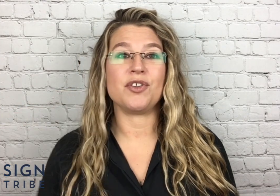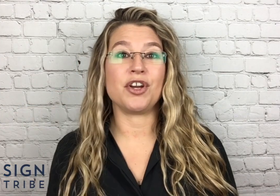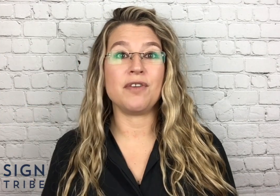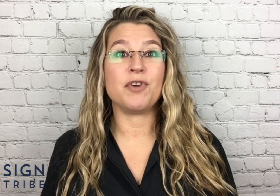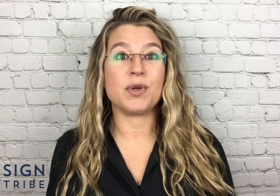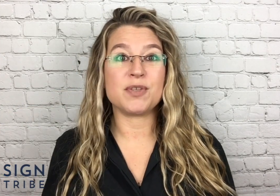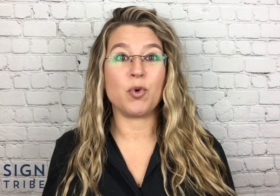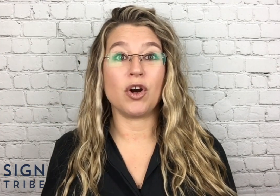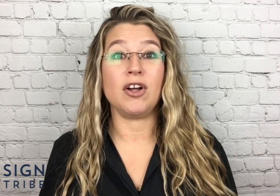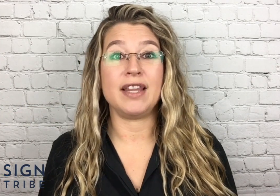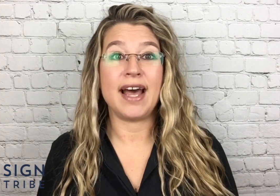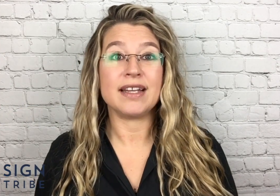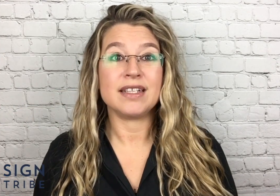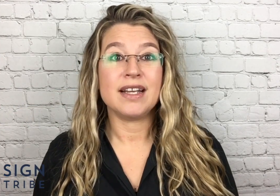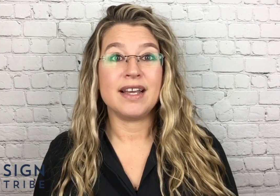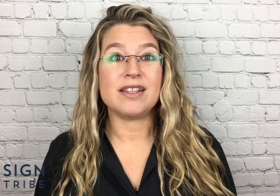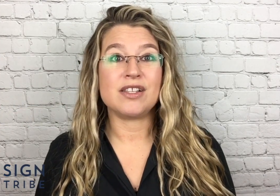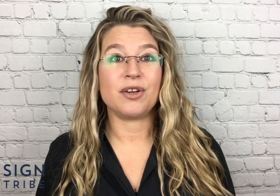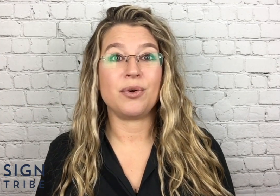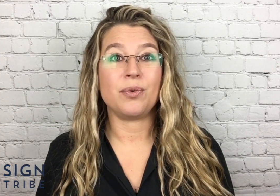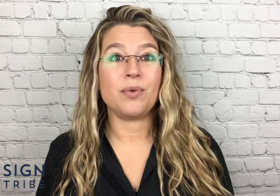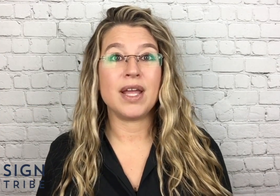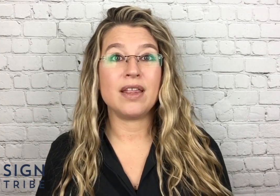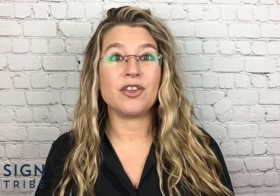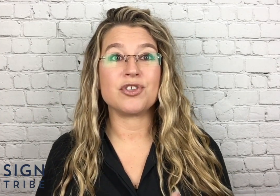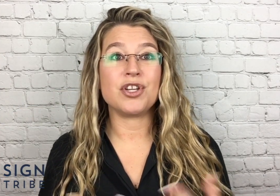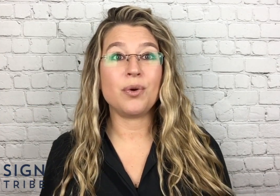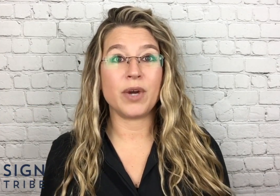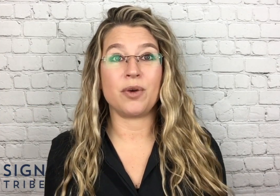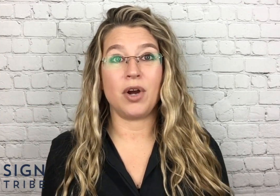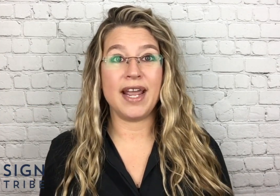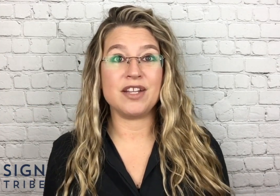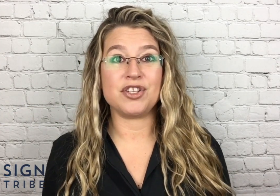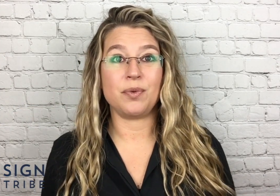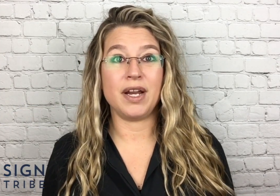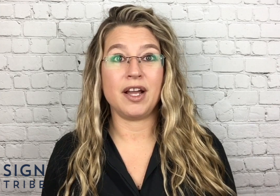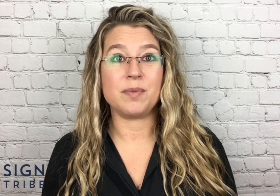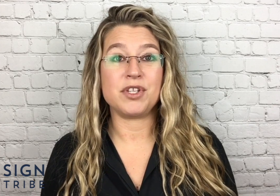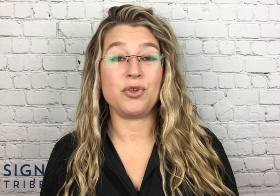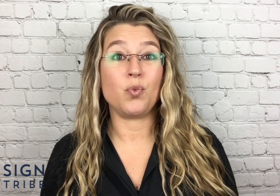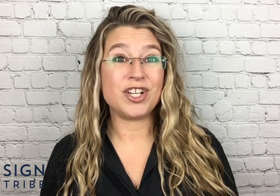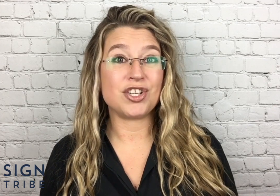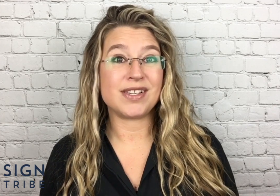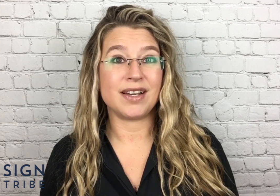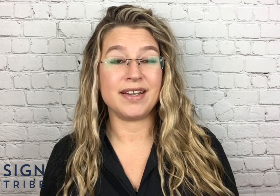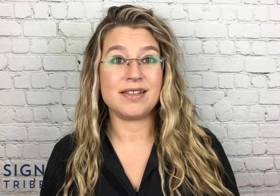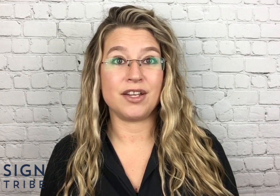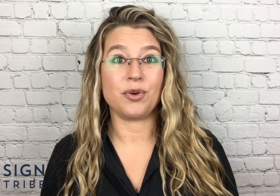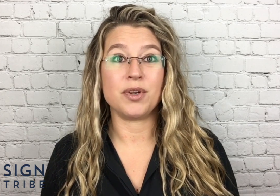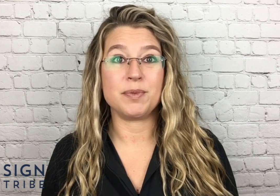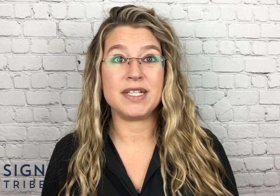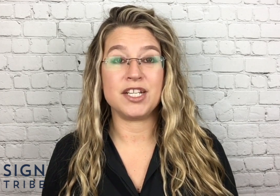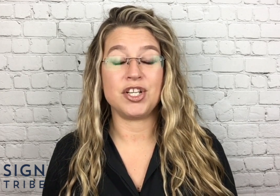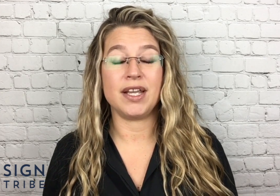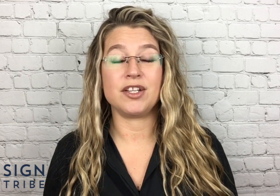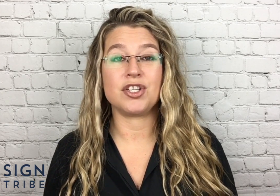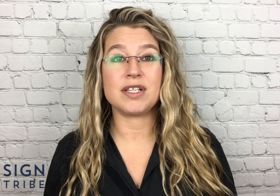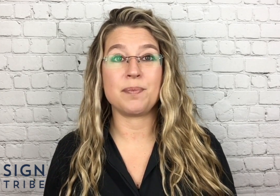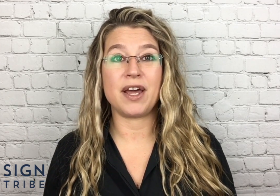to focus more on that. And so there's no right or wrong answer when it comes to which signs that you're going to be teaching. It's just a matter of